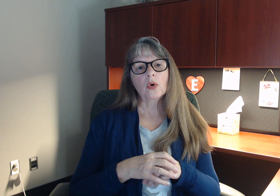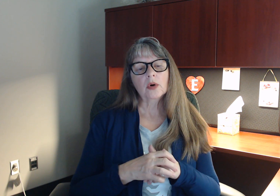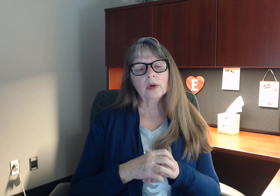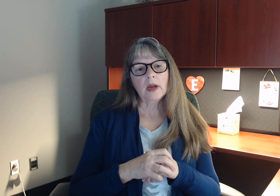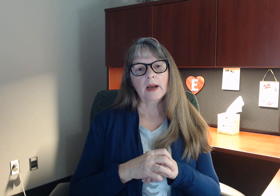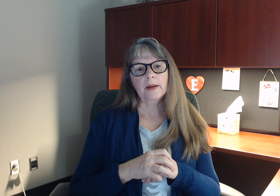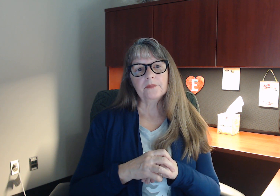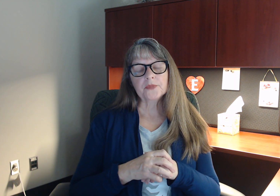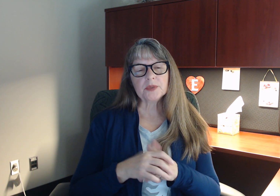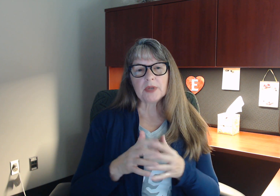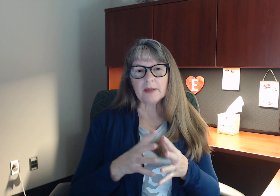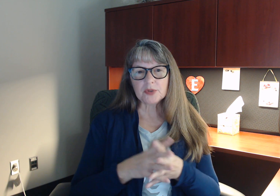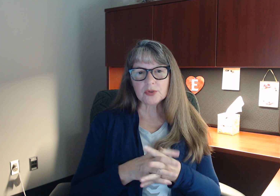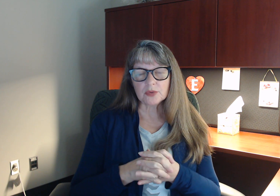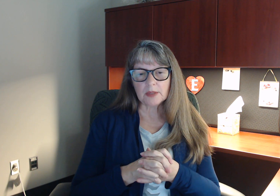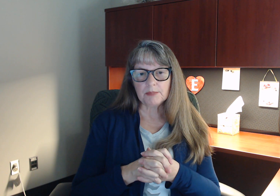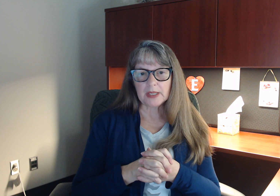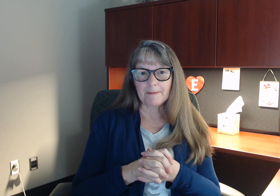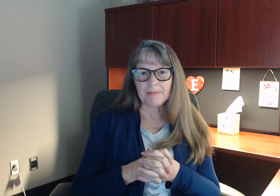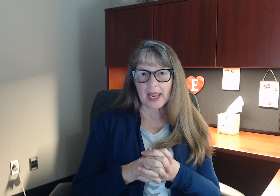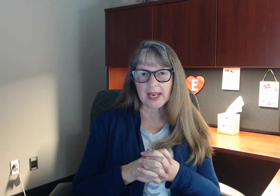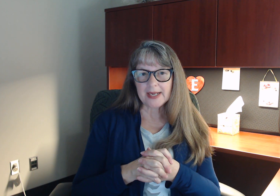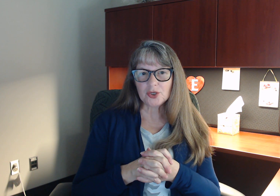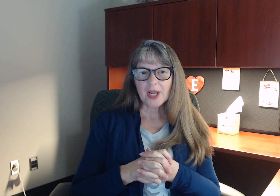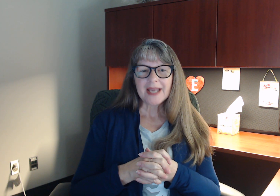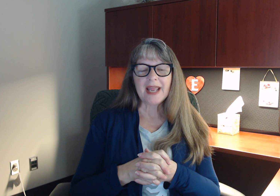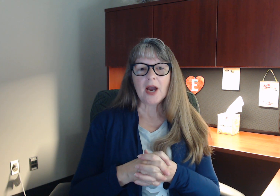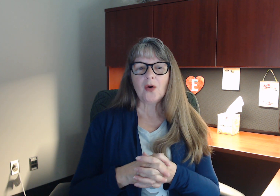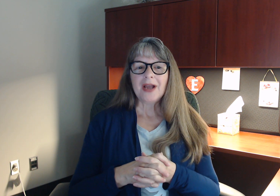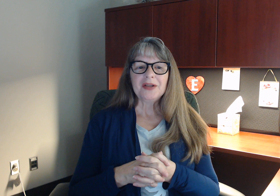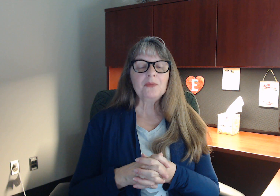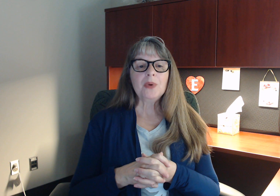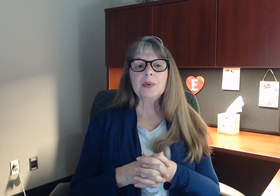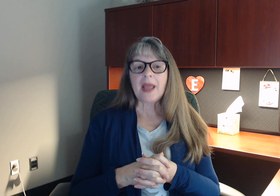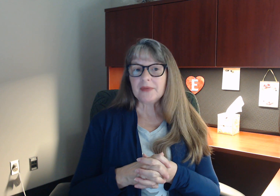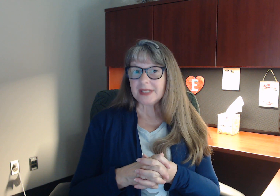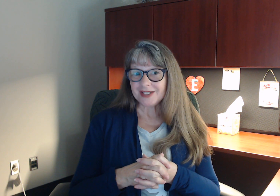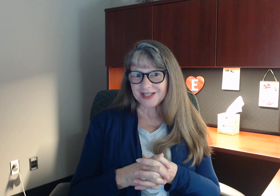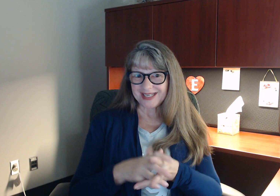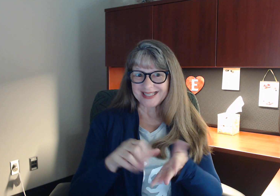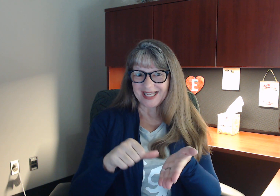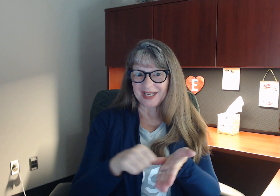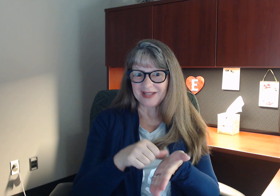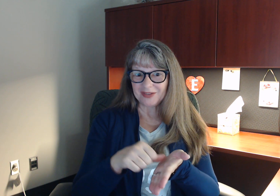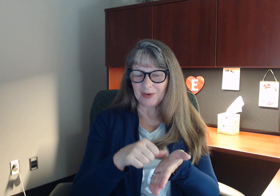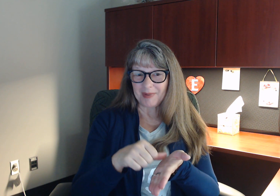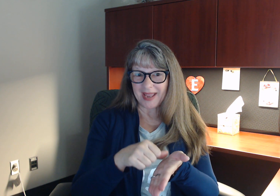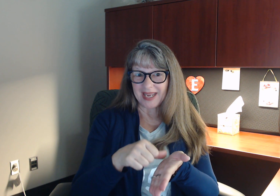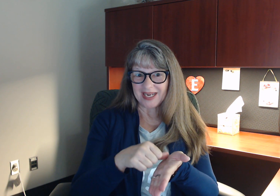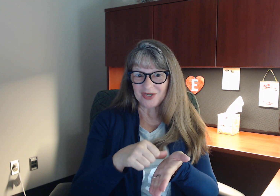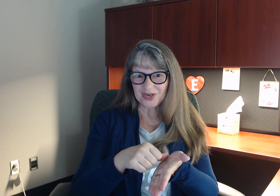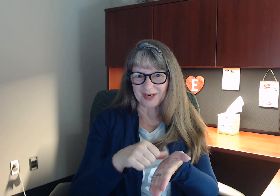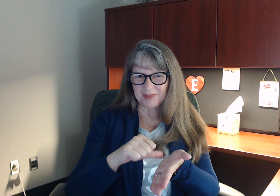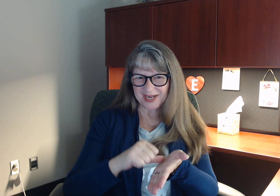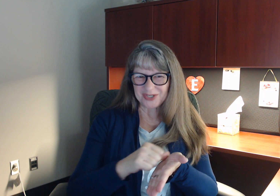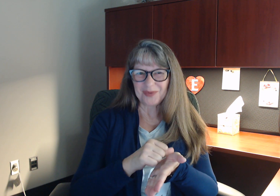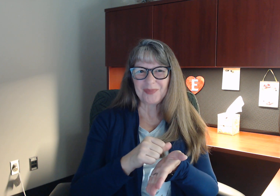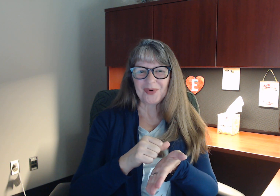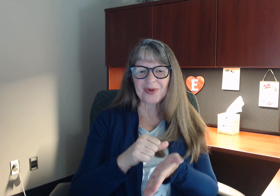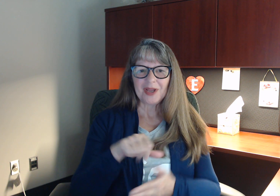or sometimes you can be a page. Now, we would have a tendency to say they're a page, like a page in a book,